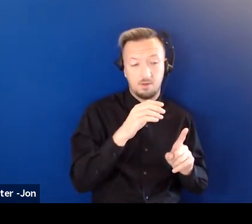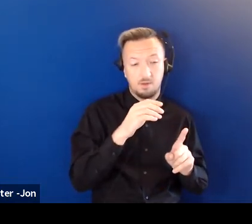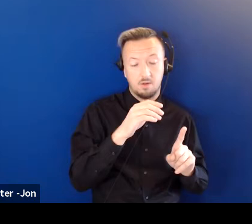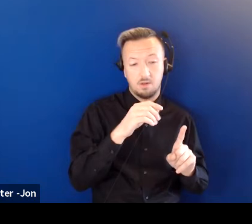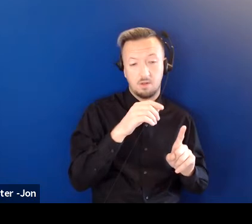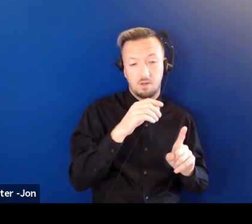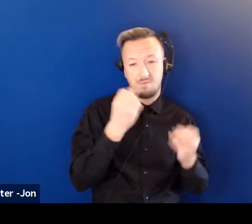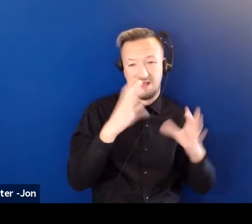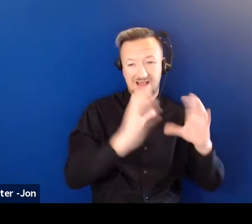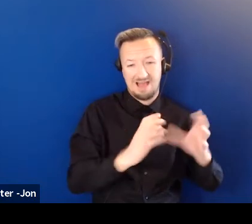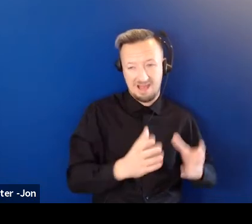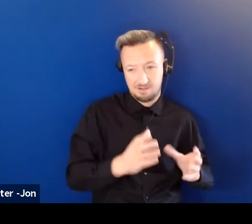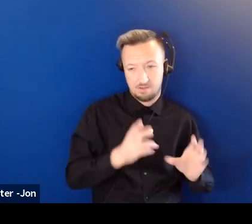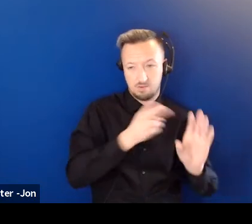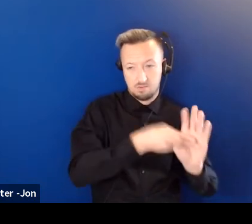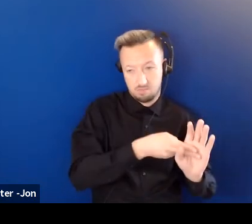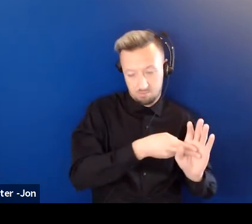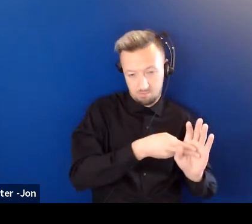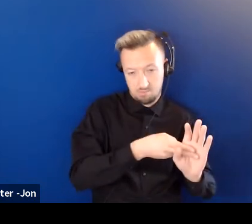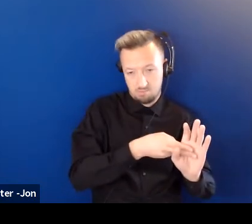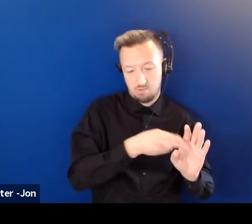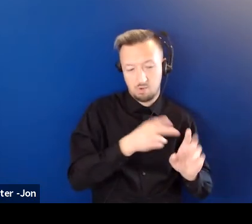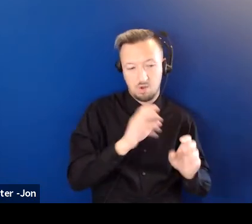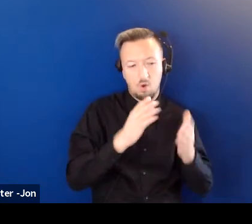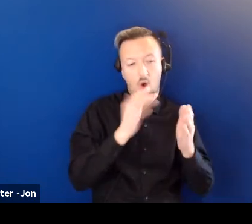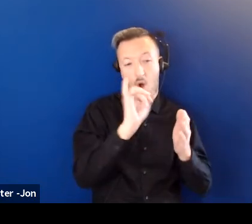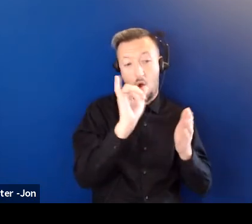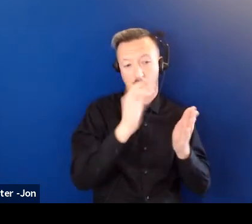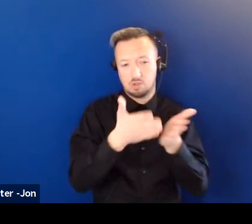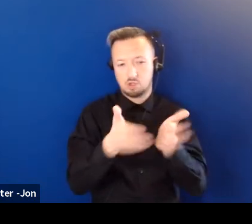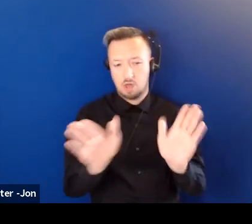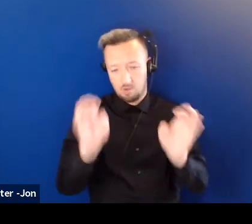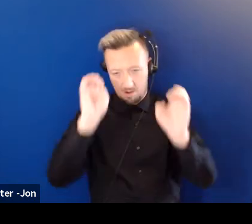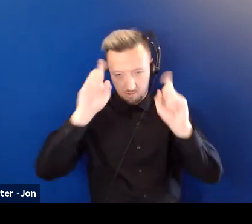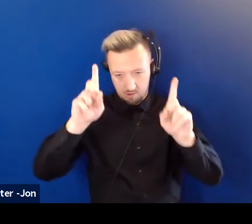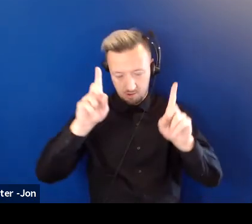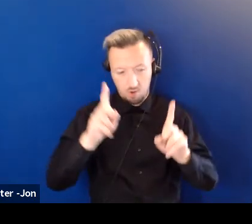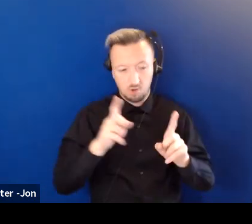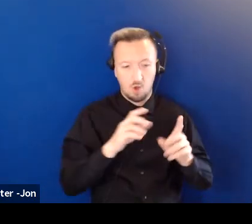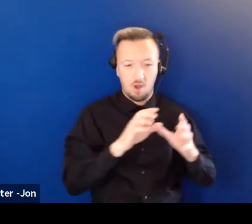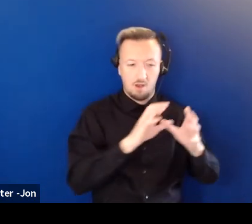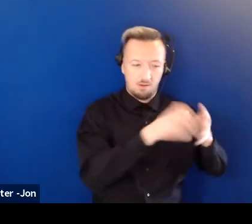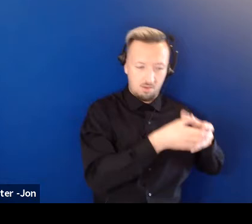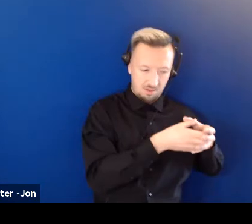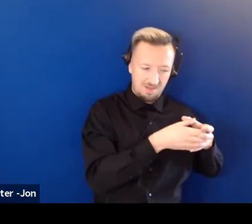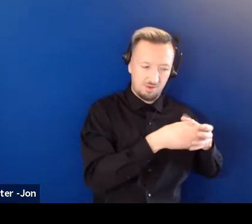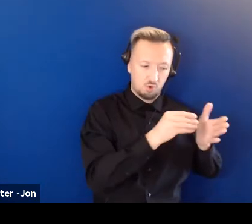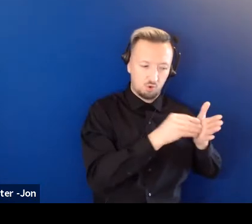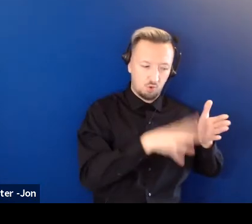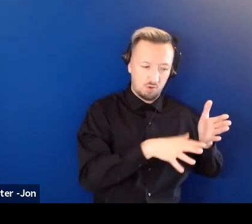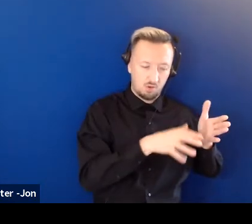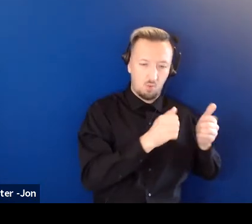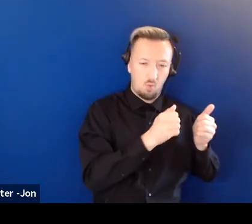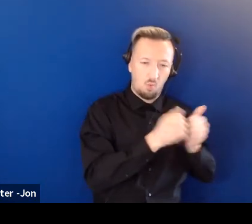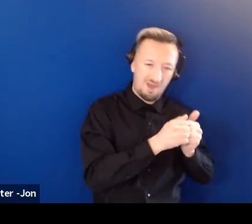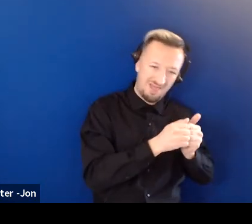into were the general education settings. So we got to serve an inclusive setting for students with and without disabilities, which